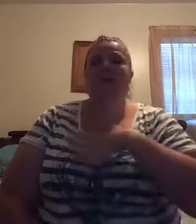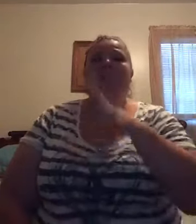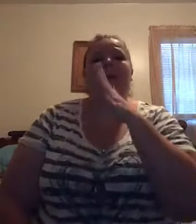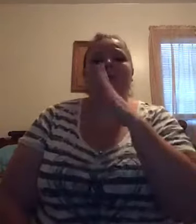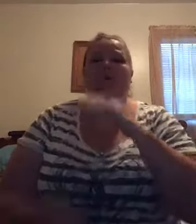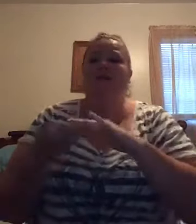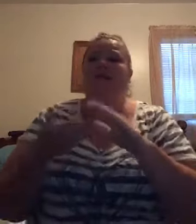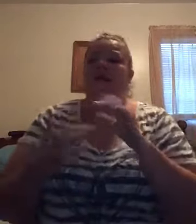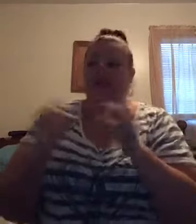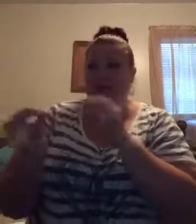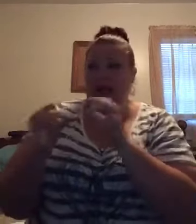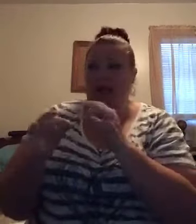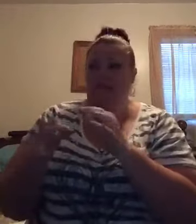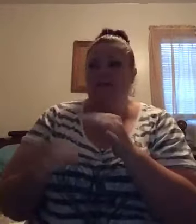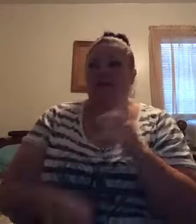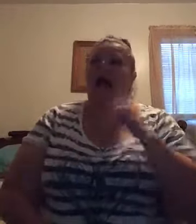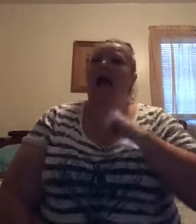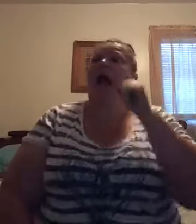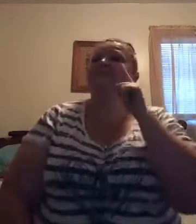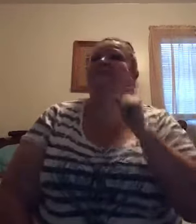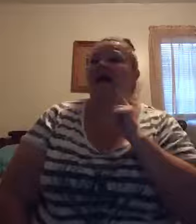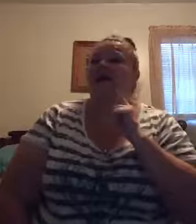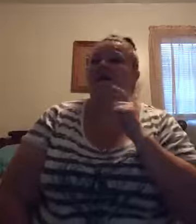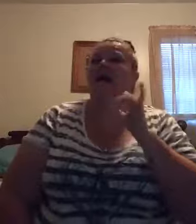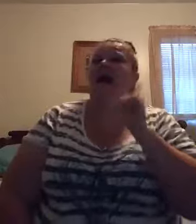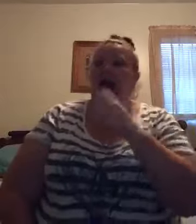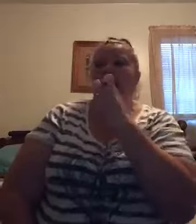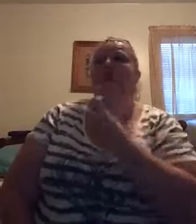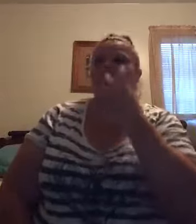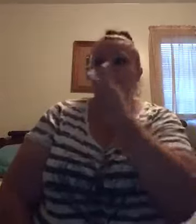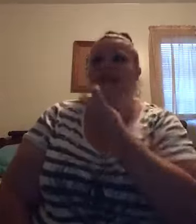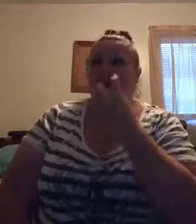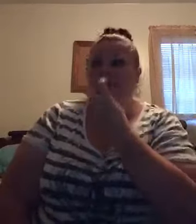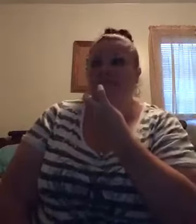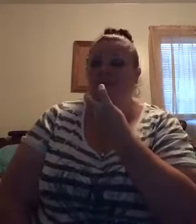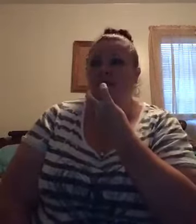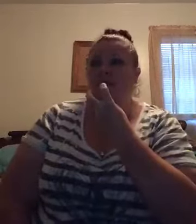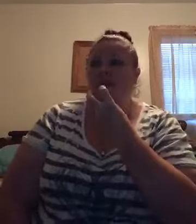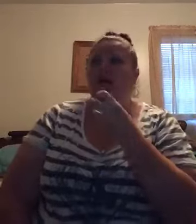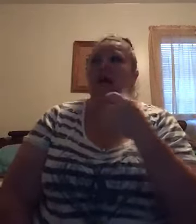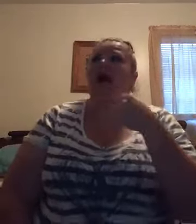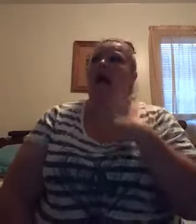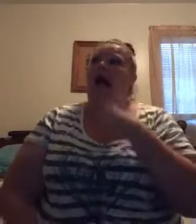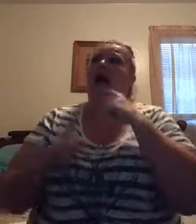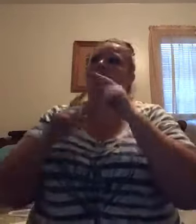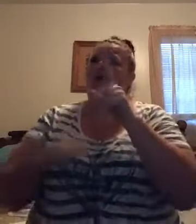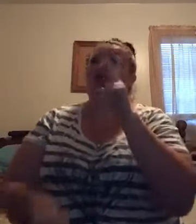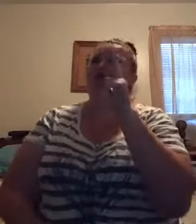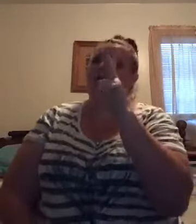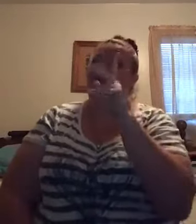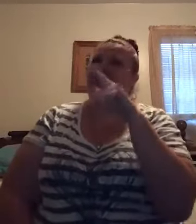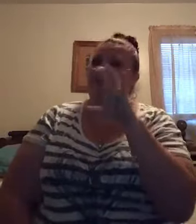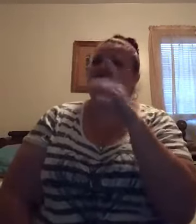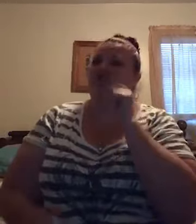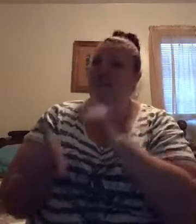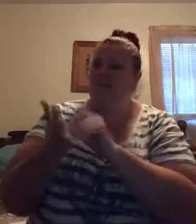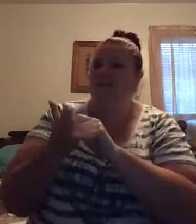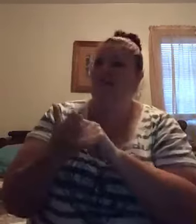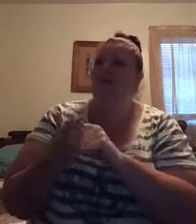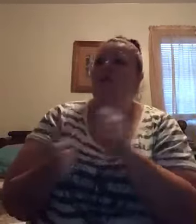My mother explained, I'm deaf. I can read lips. I ordered 3-piece chicken